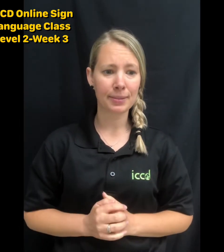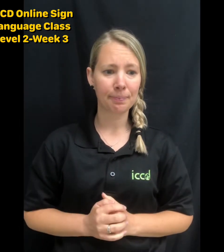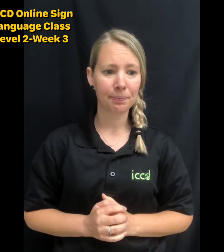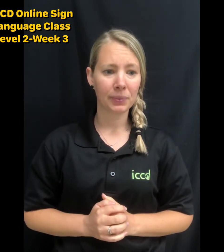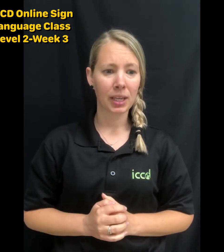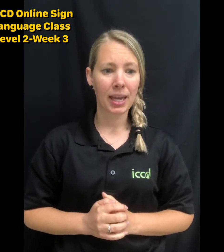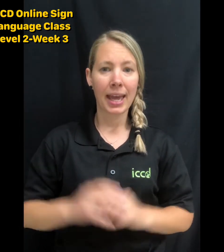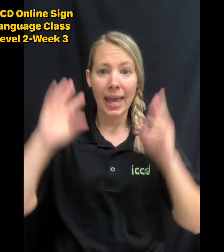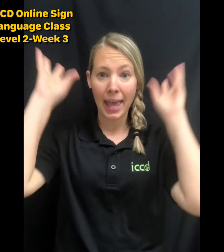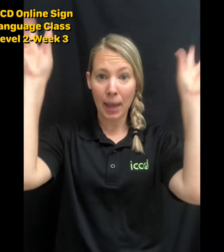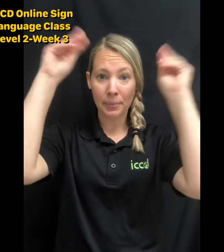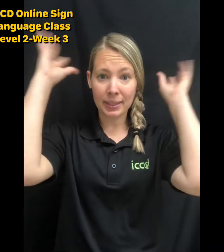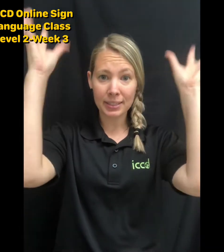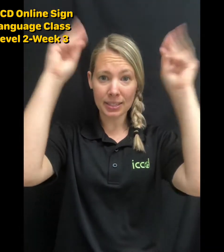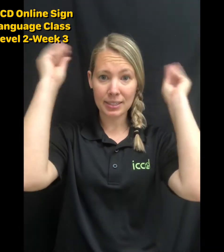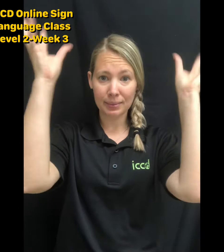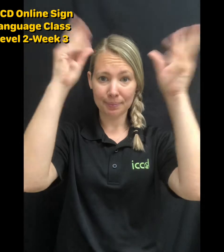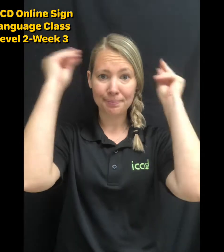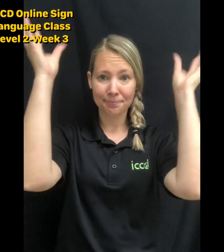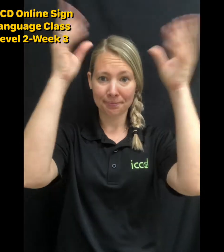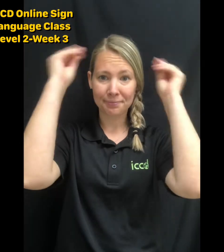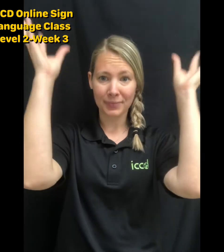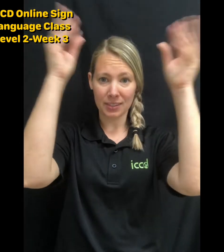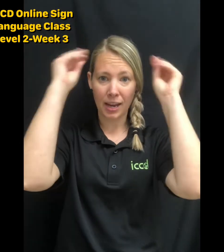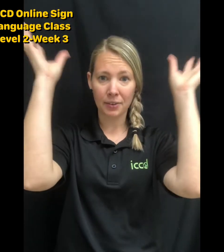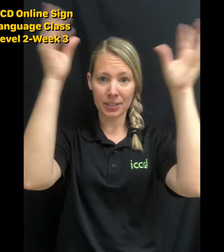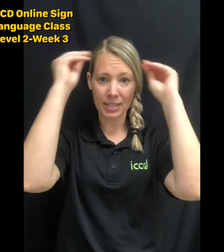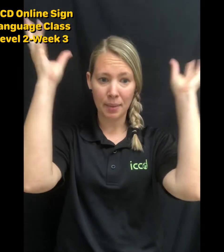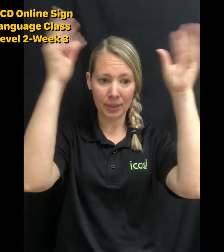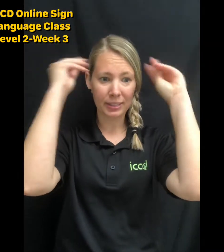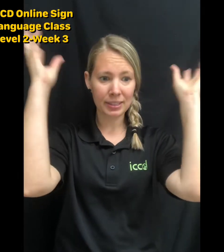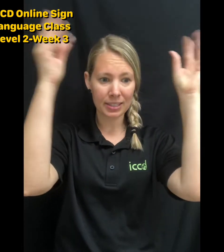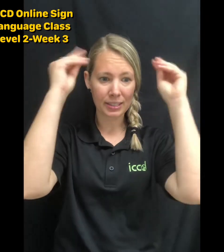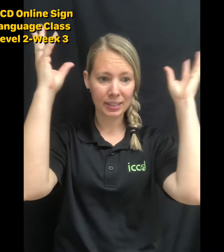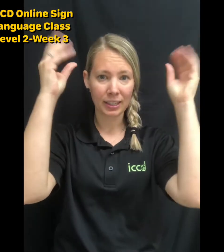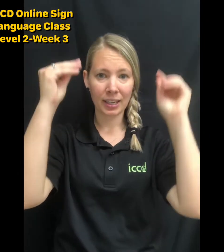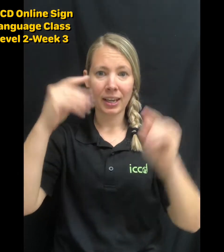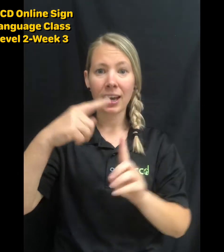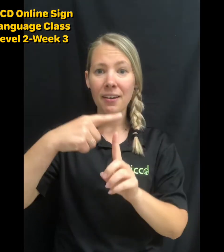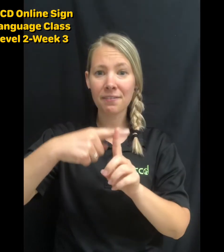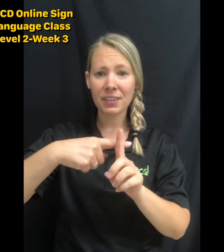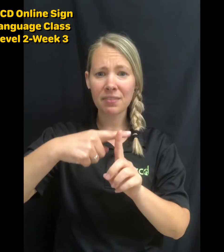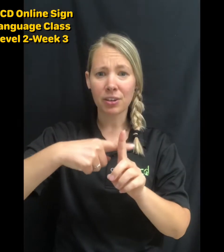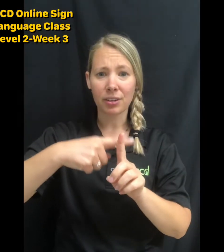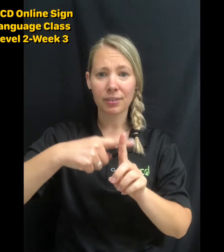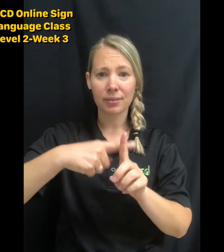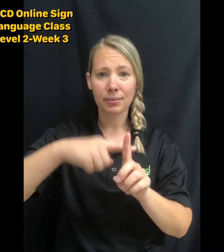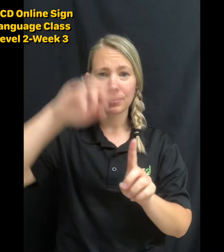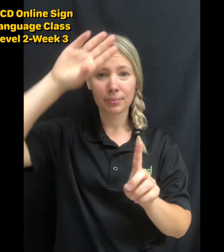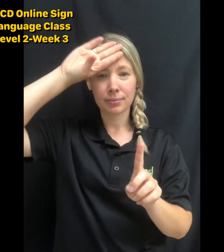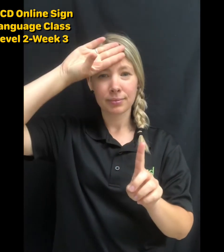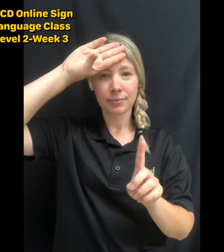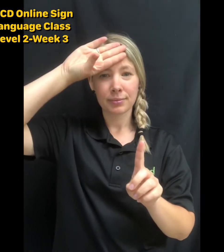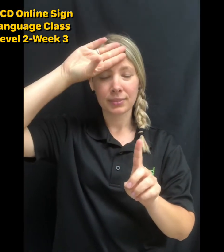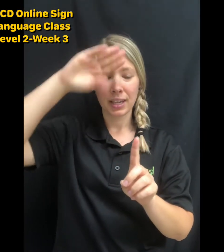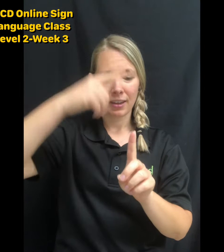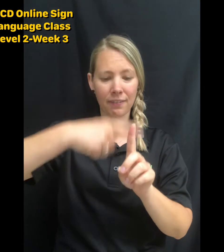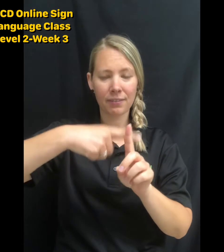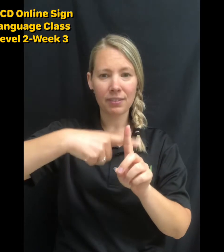Ambulance. Ambulance. sirens, ambulance. Fever. Fever.